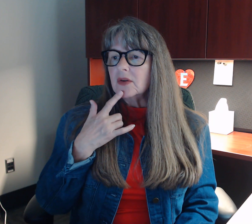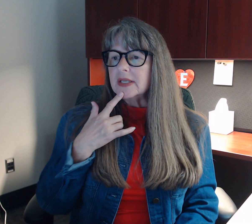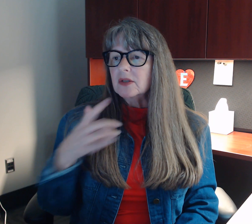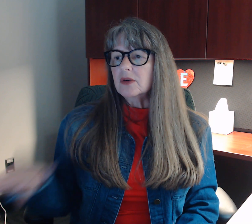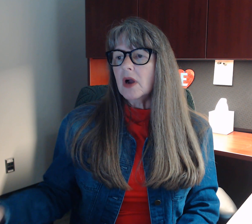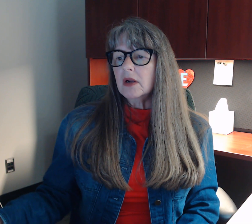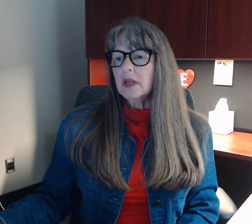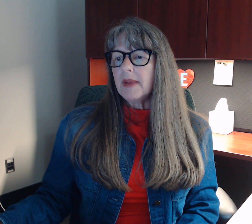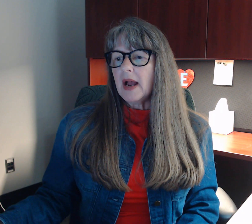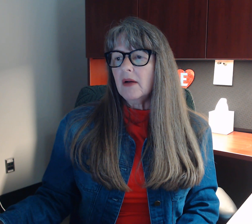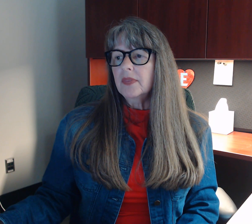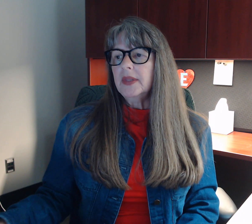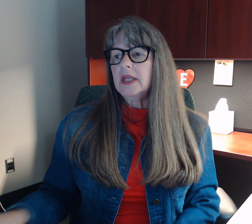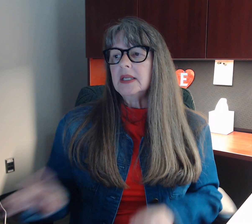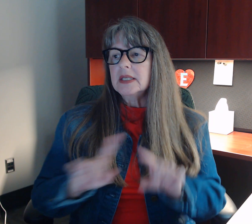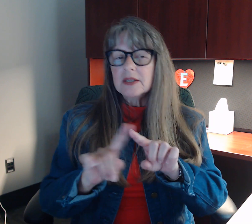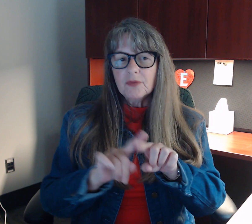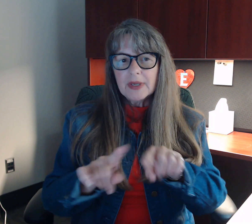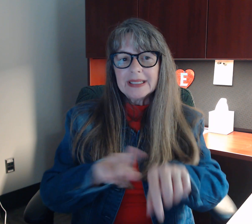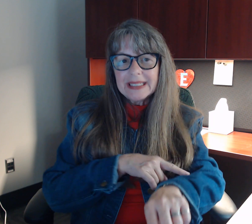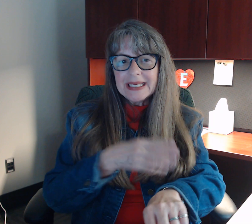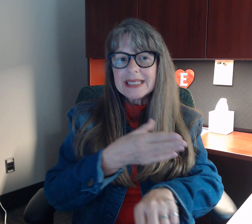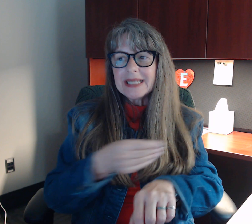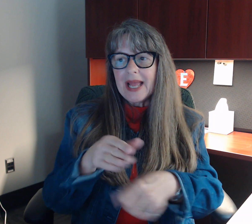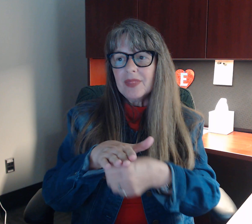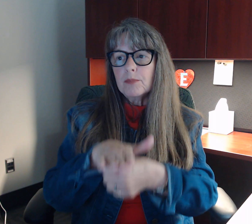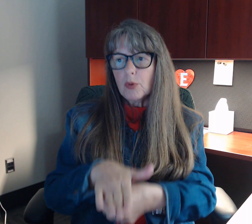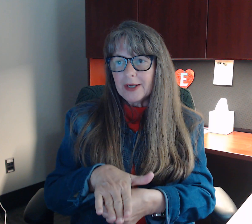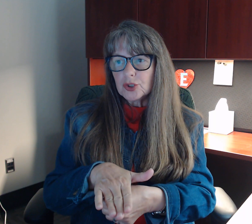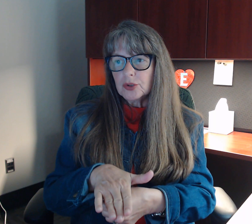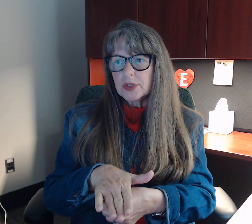now talking about the different links and the pressures